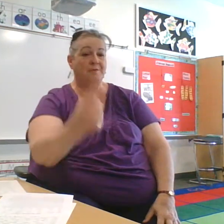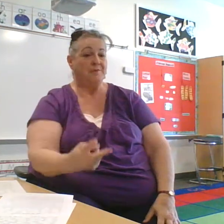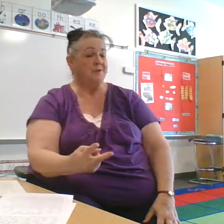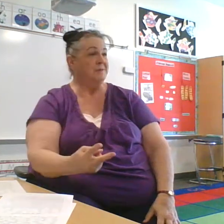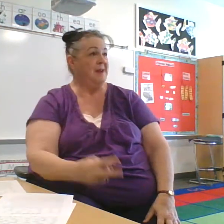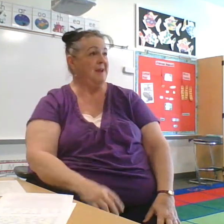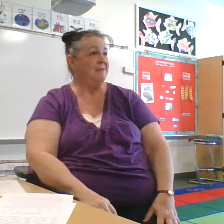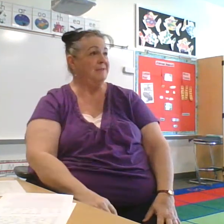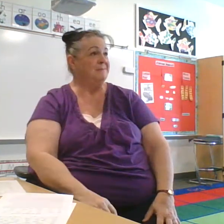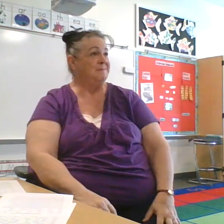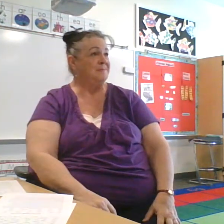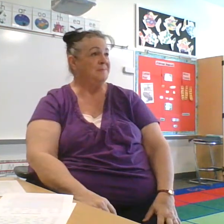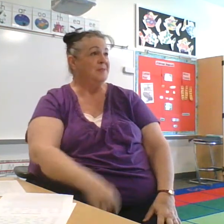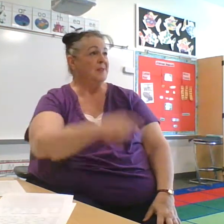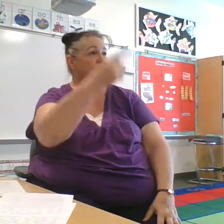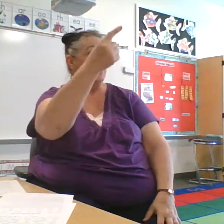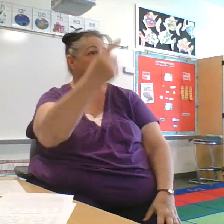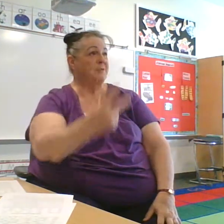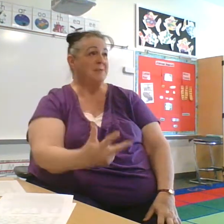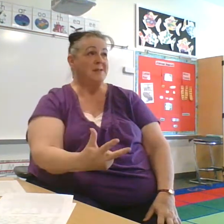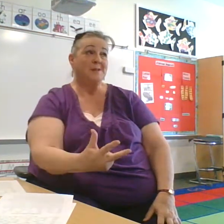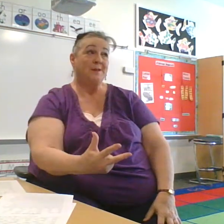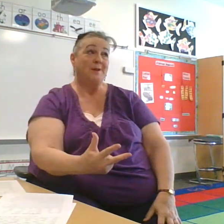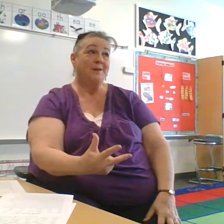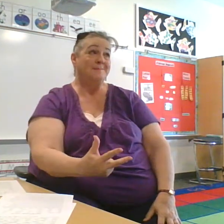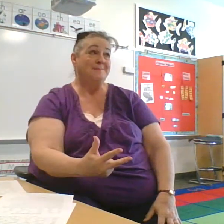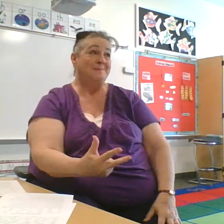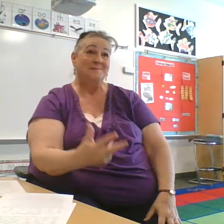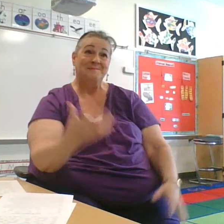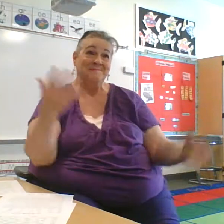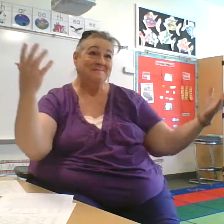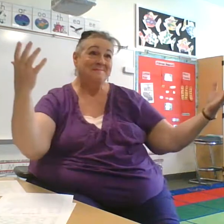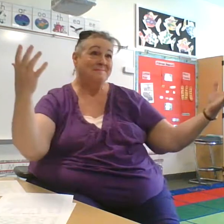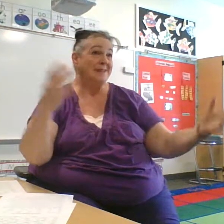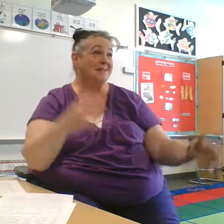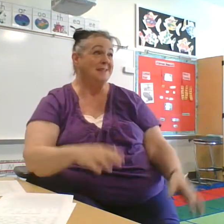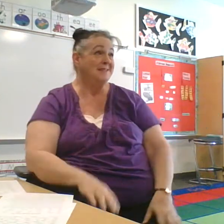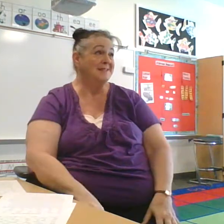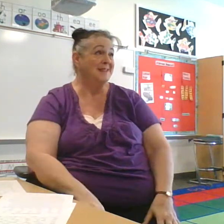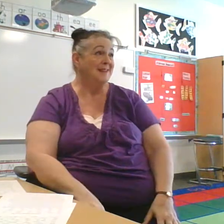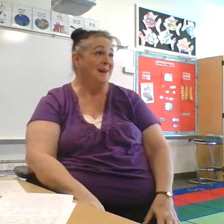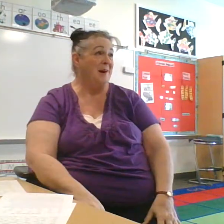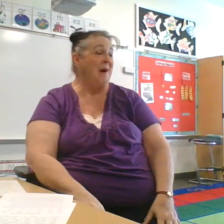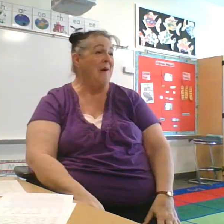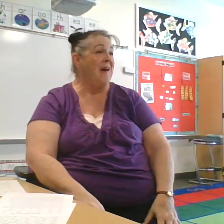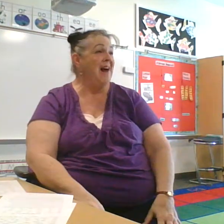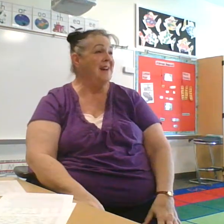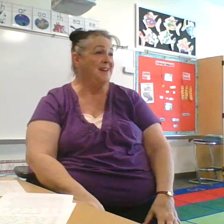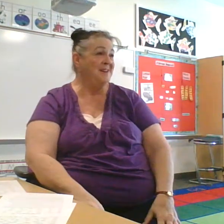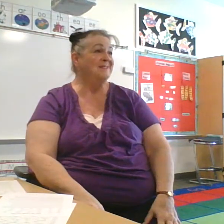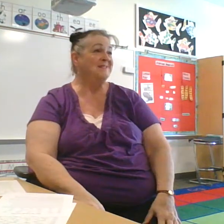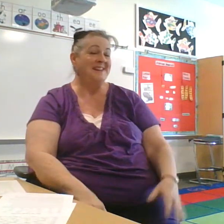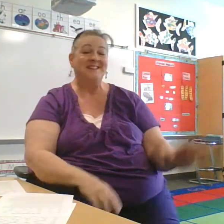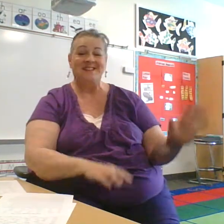1/2, half. 1/3 is a third. Makes sense. I just thought maybe like. I know,